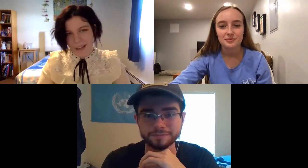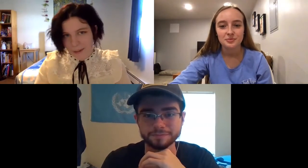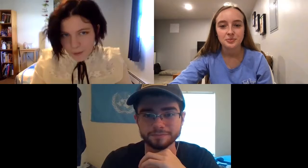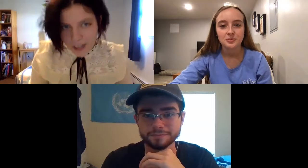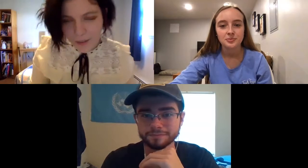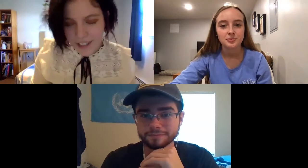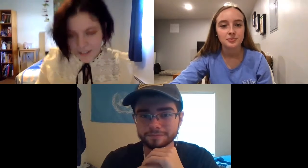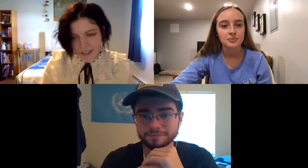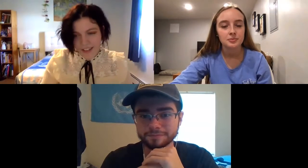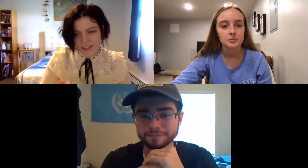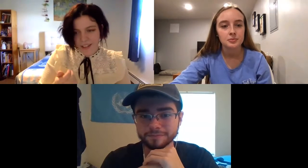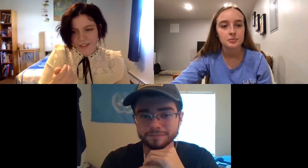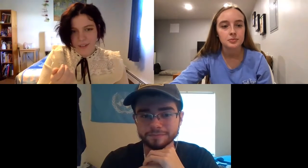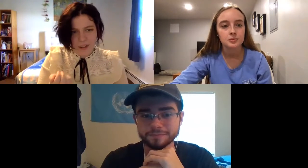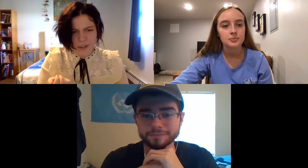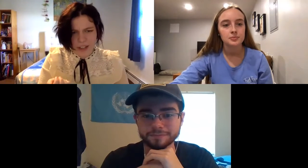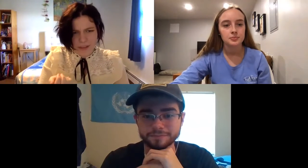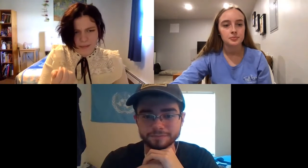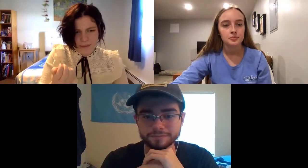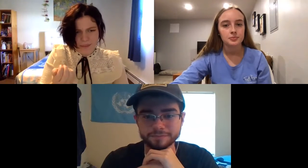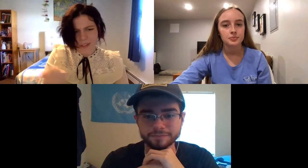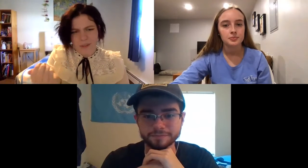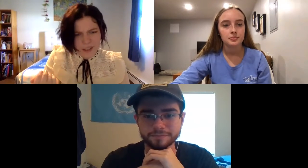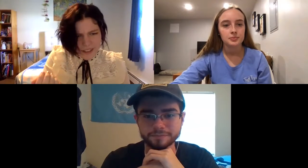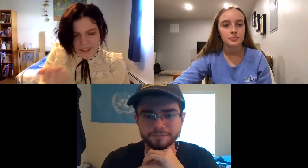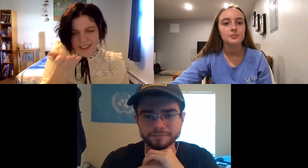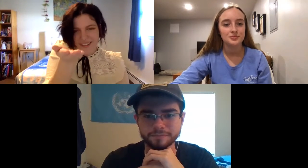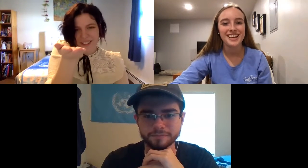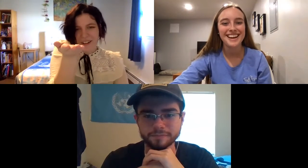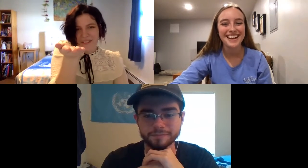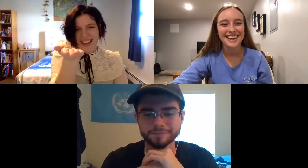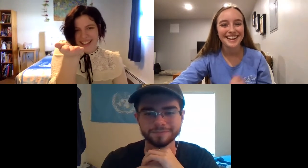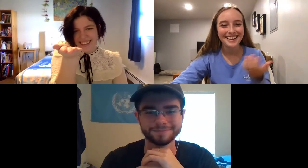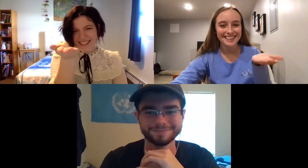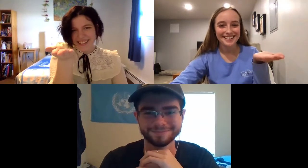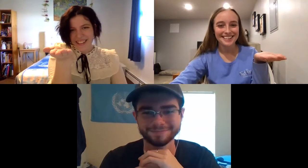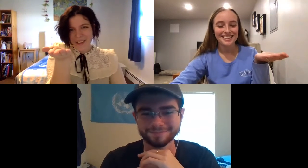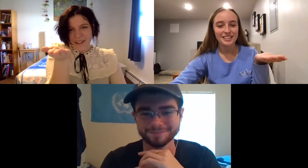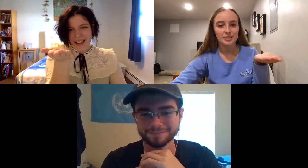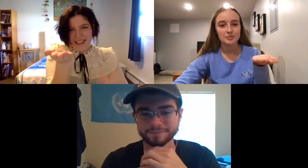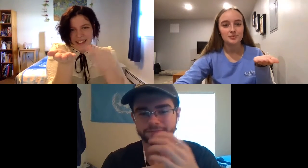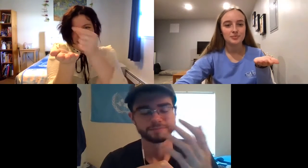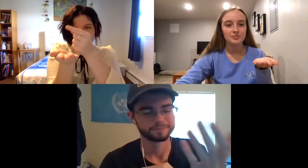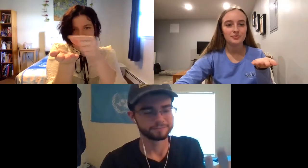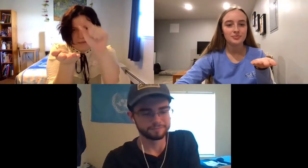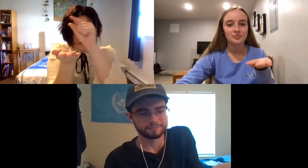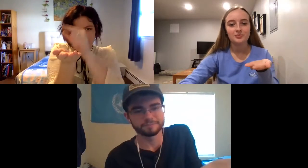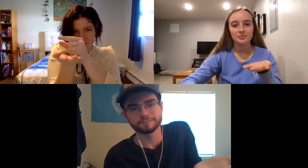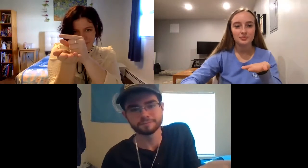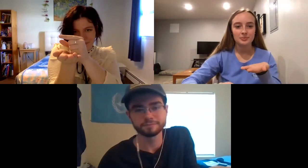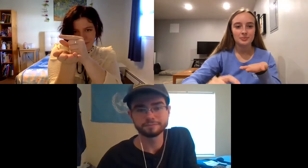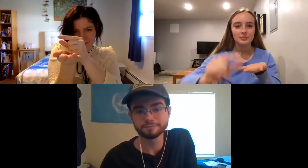Now we have graduate. Or graduate. No, graduate. Okay. So. And then you have